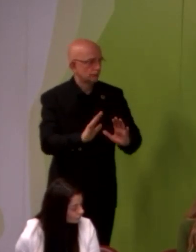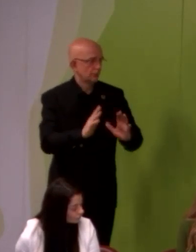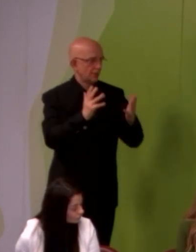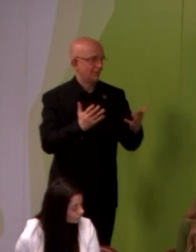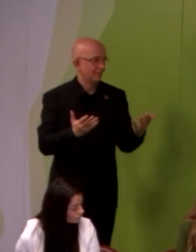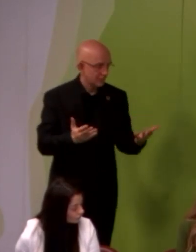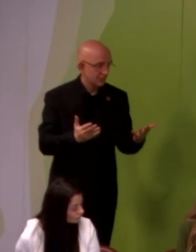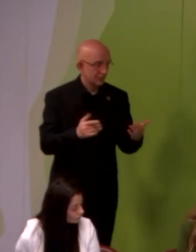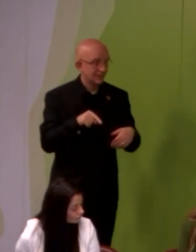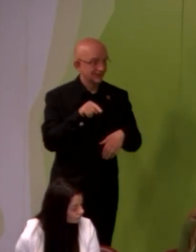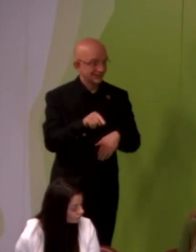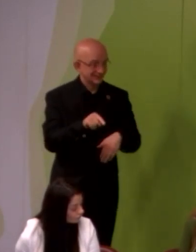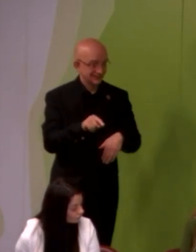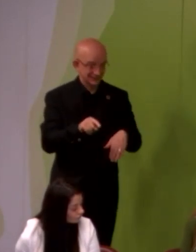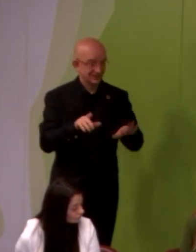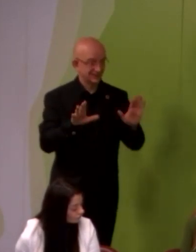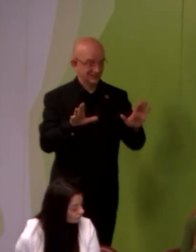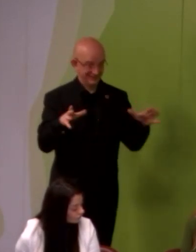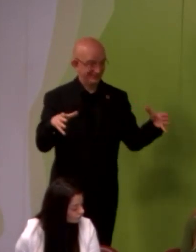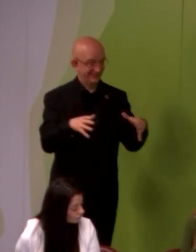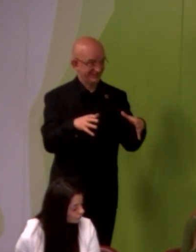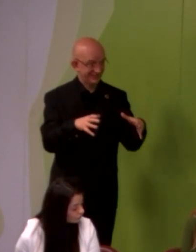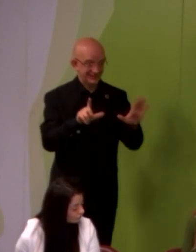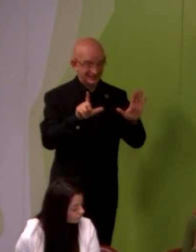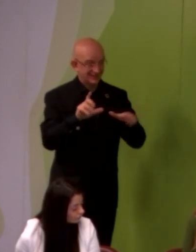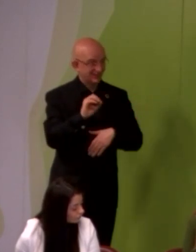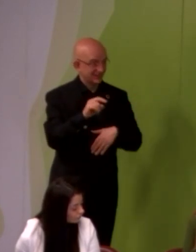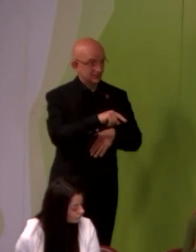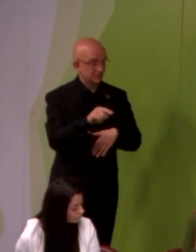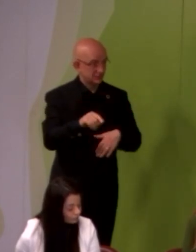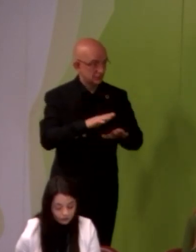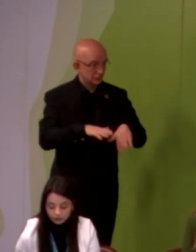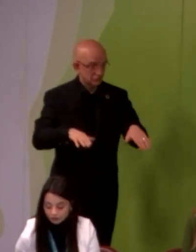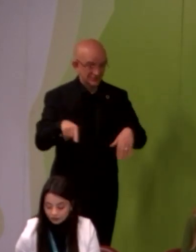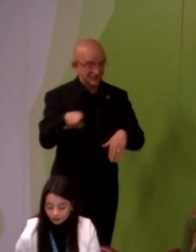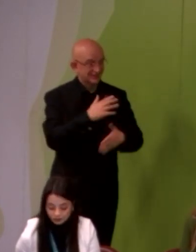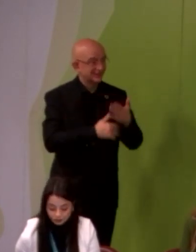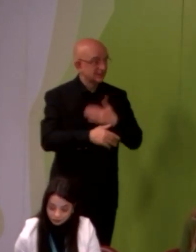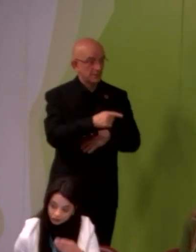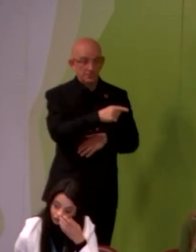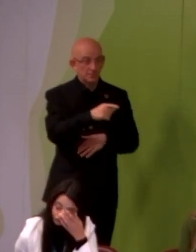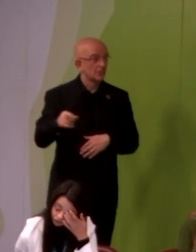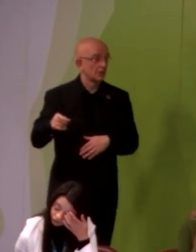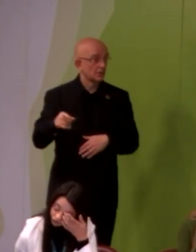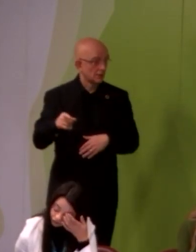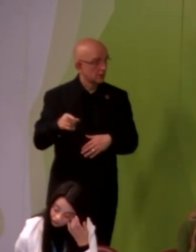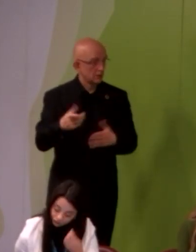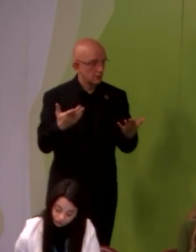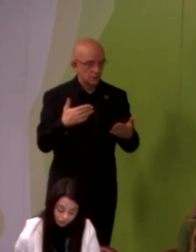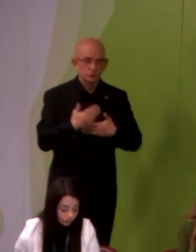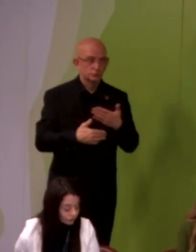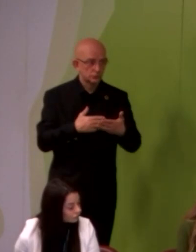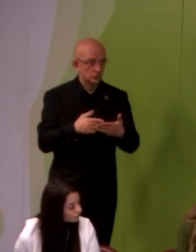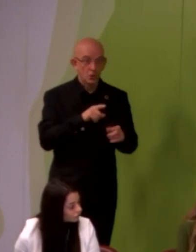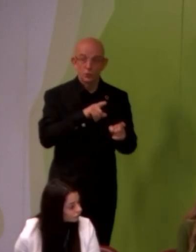strongly agreed that children with disabilities would be less likely to experience child labor if they could go to school. And 67 out